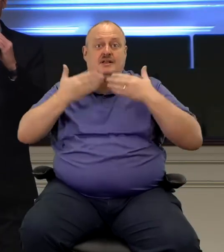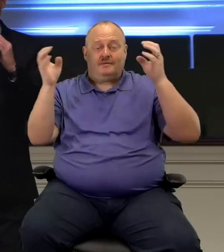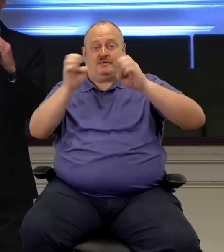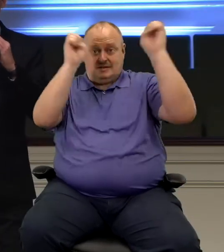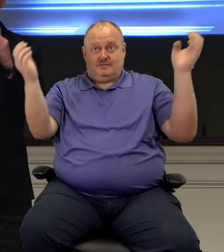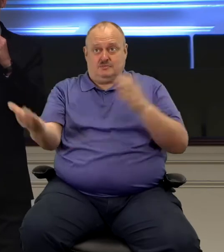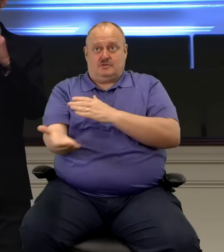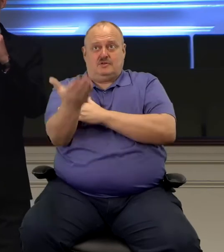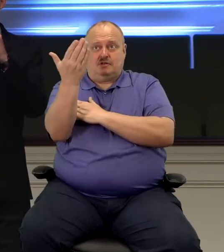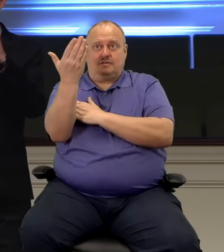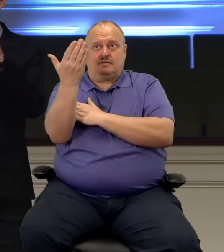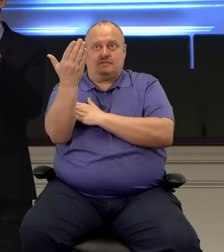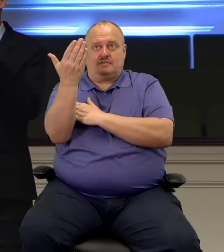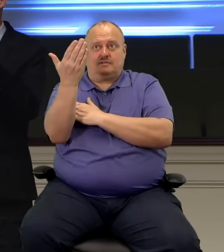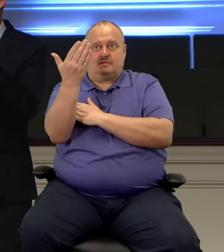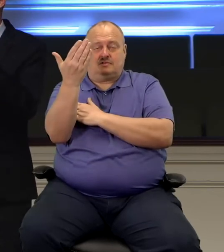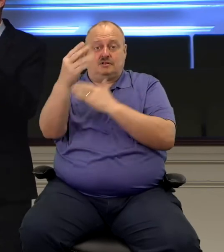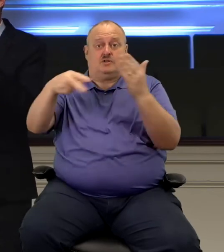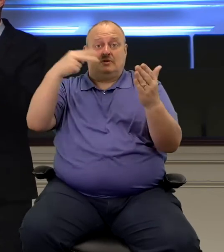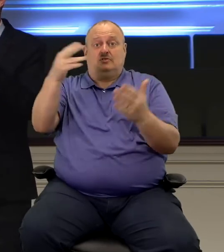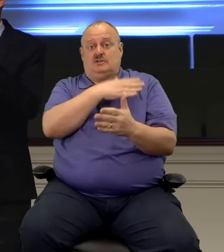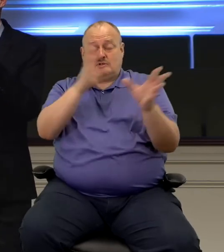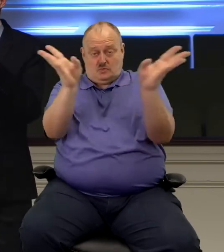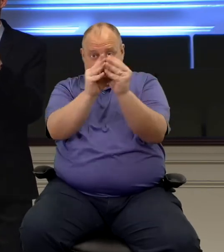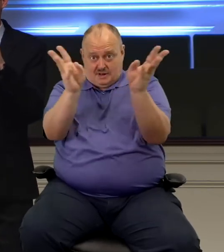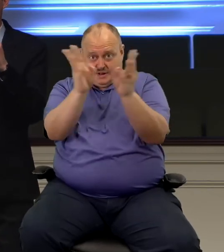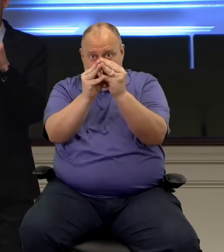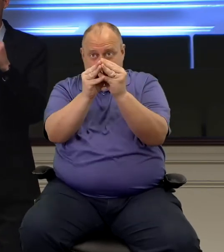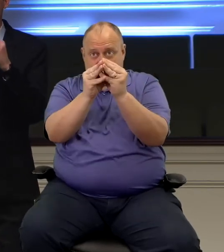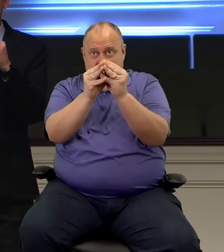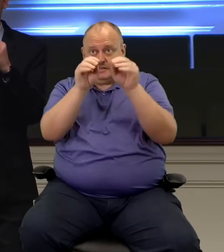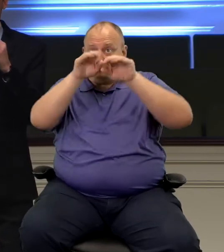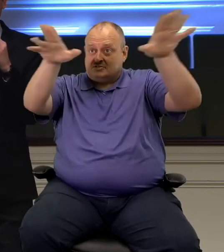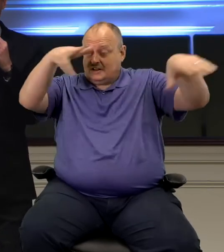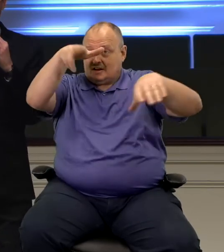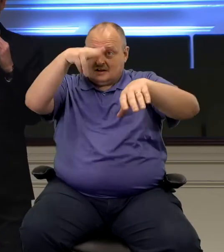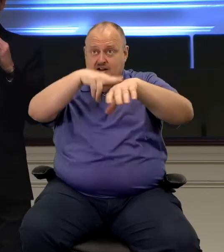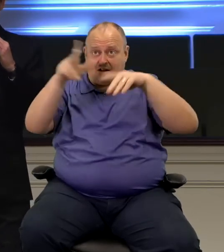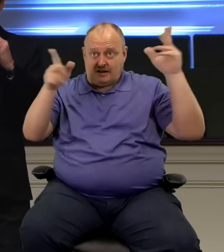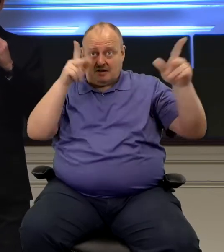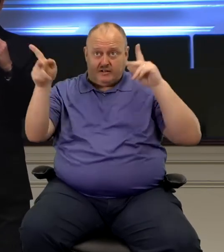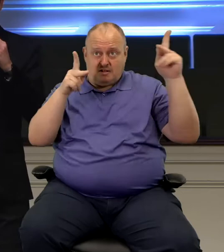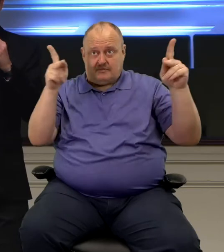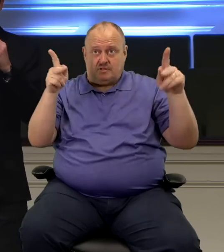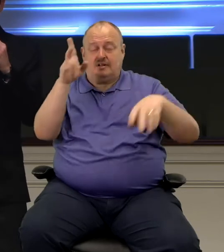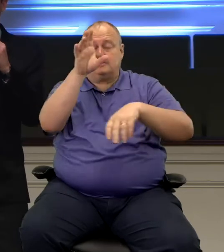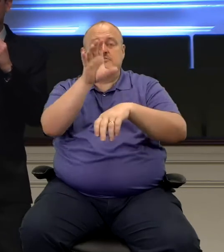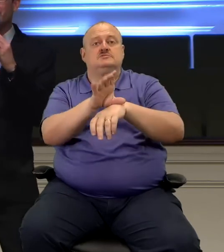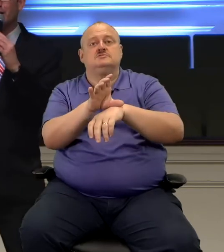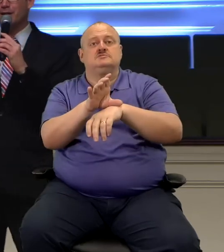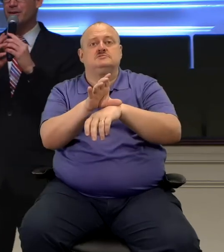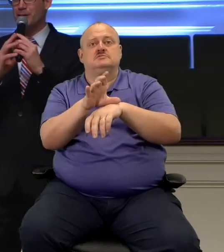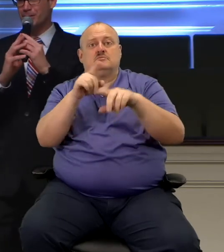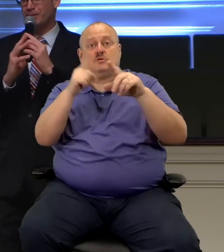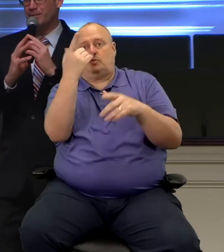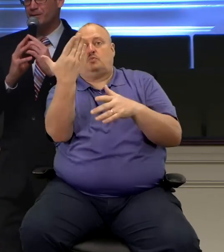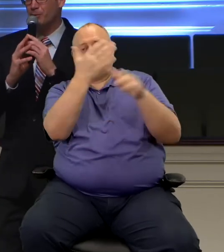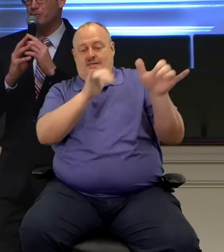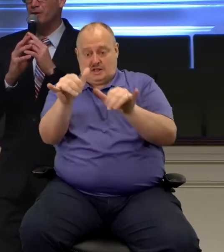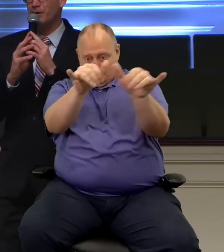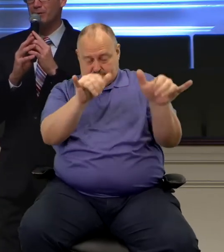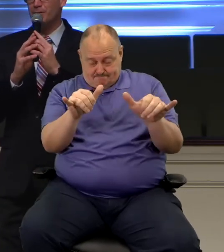morn. On this Resurrection Sunday, we gather, scattered as a nation, as a people, and even as a church, that we have one thing in